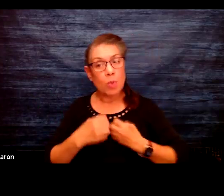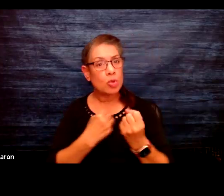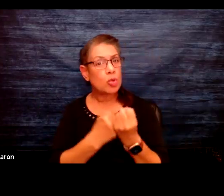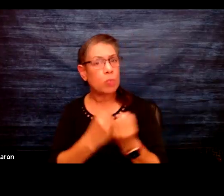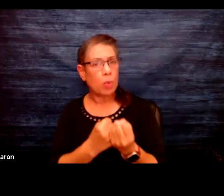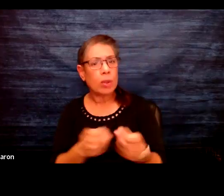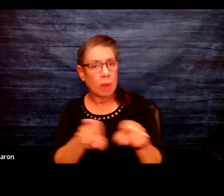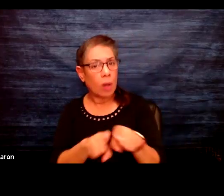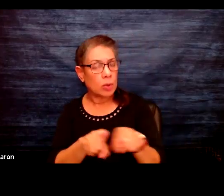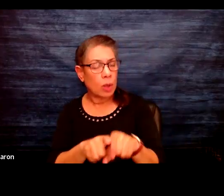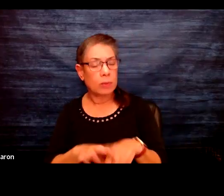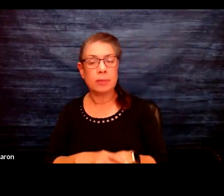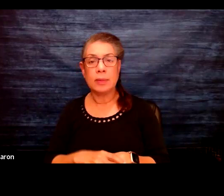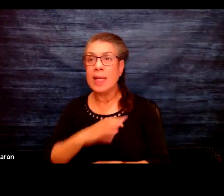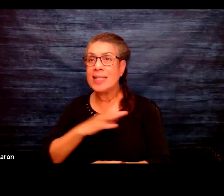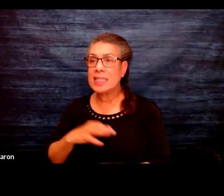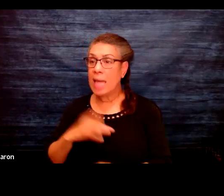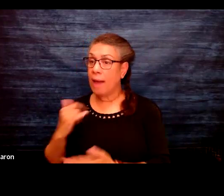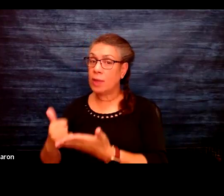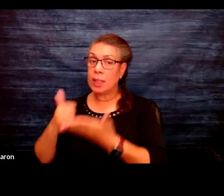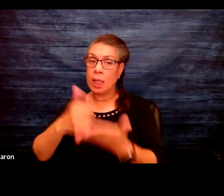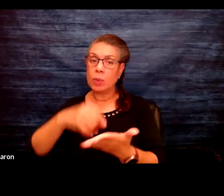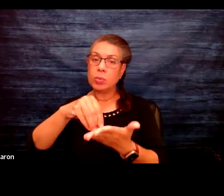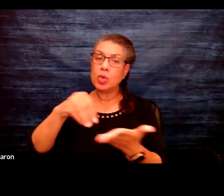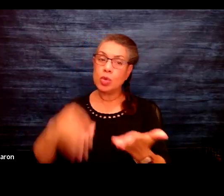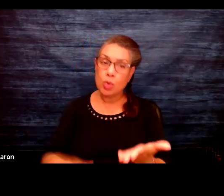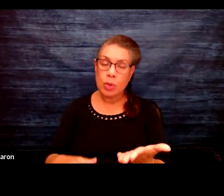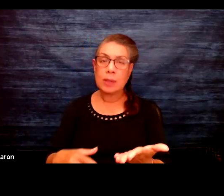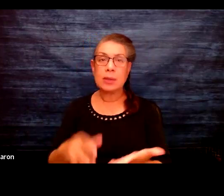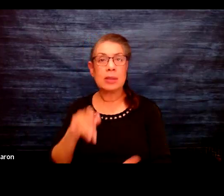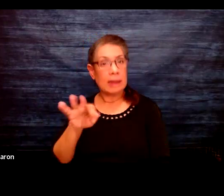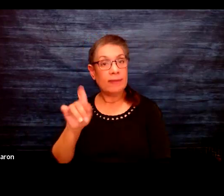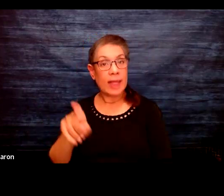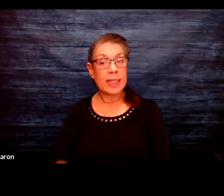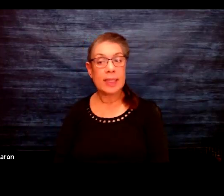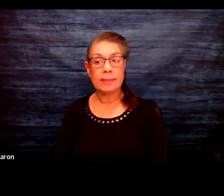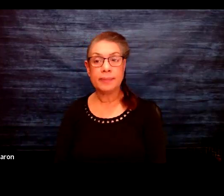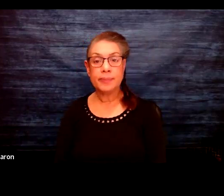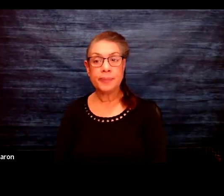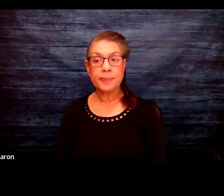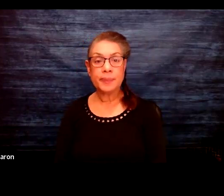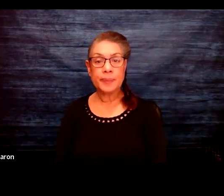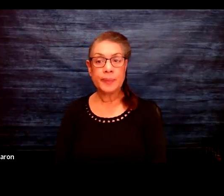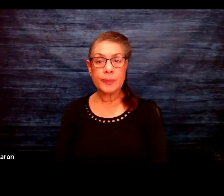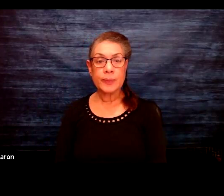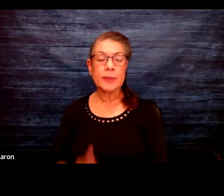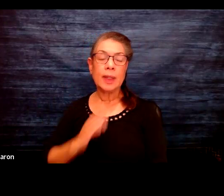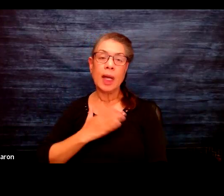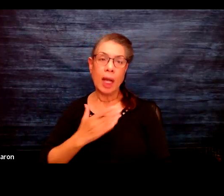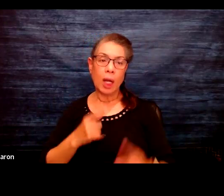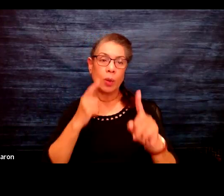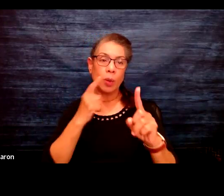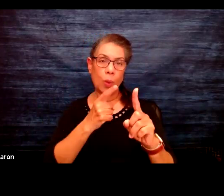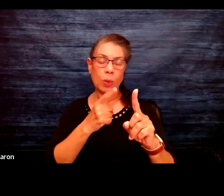support staff who can assist students and schools as needed. Our mission will remain